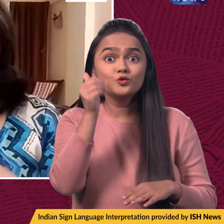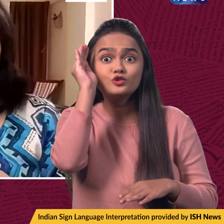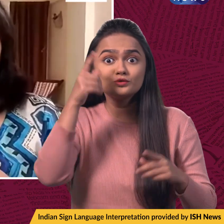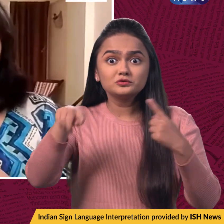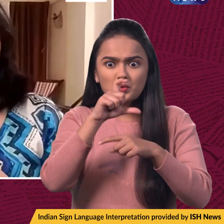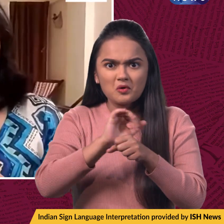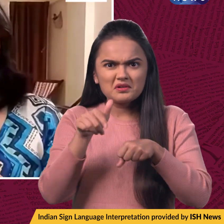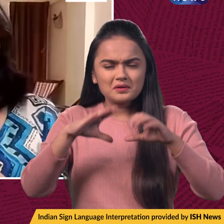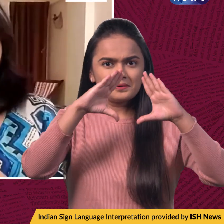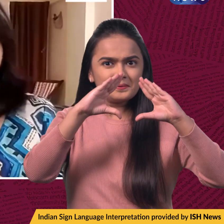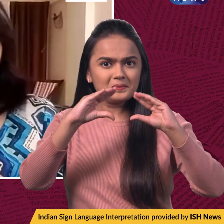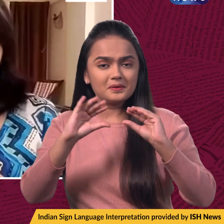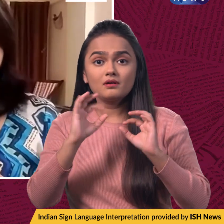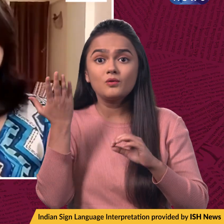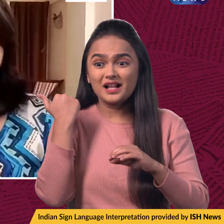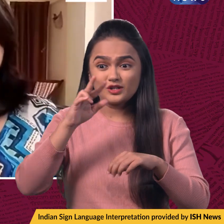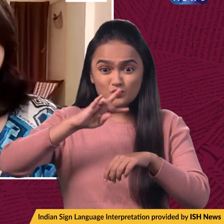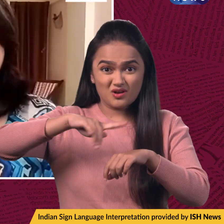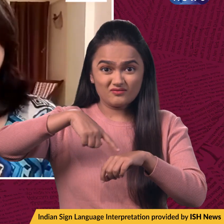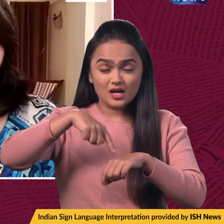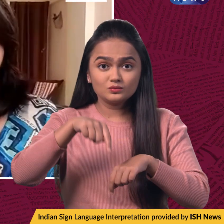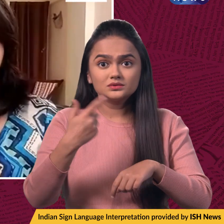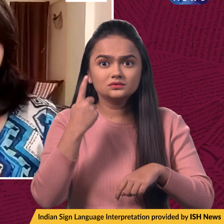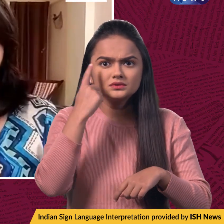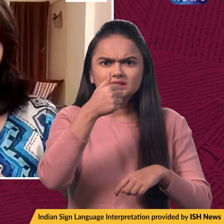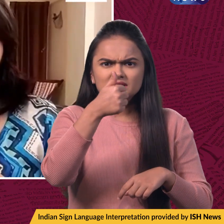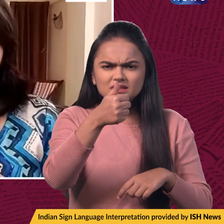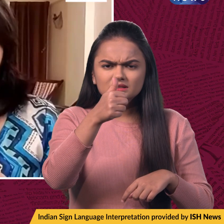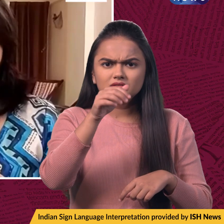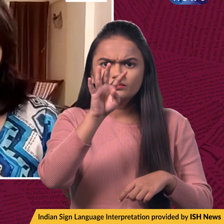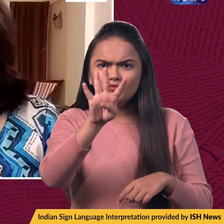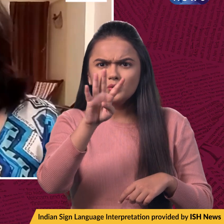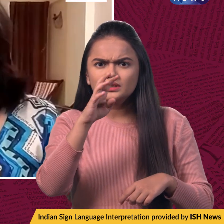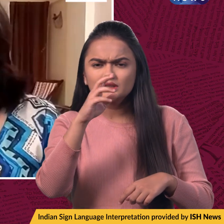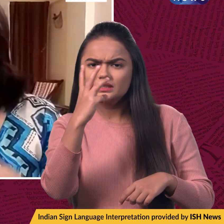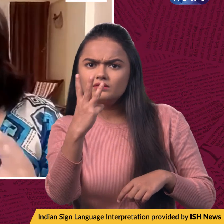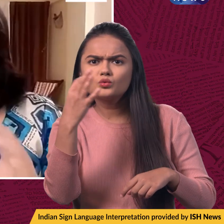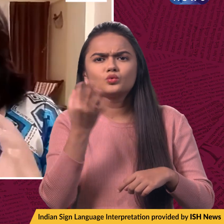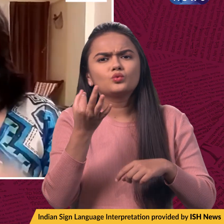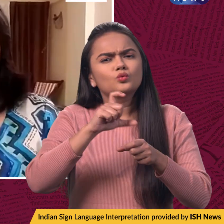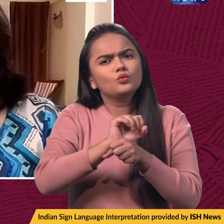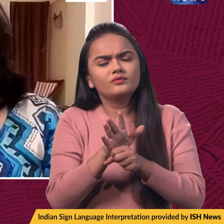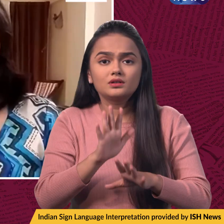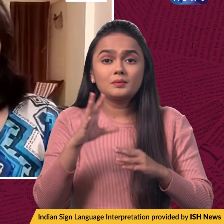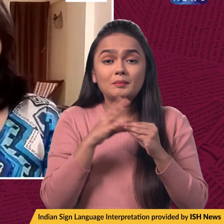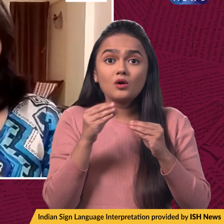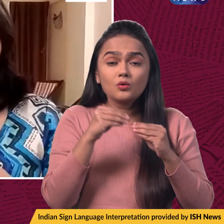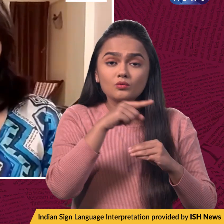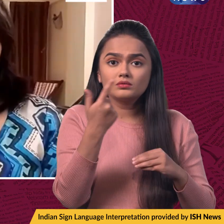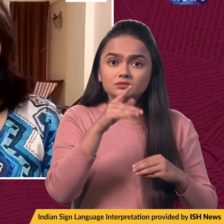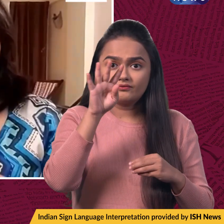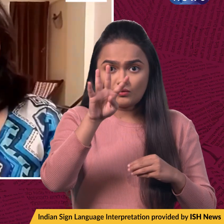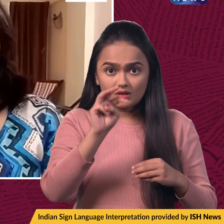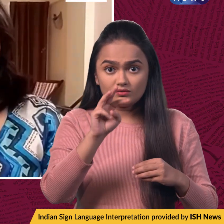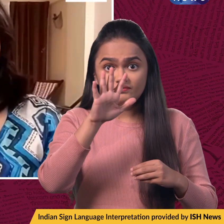good news because in the last 24 hours, Mumbai has reported 643 new COVID cases. Bengaluru has reported